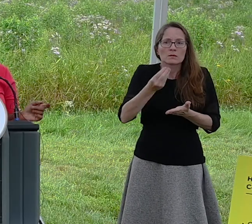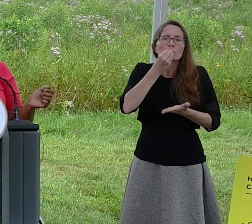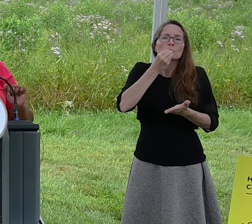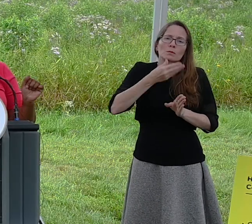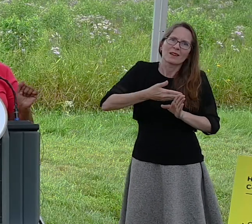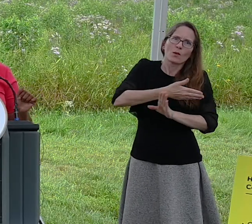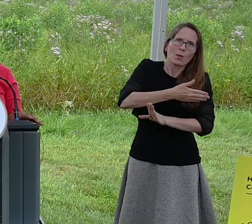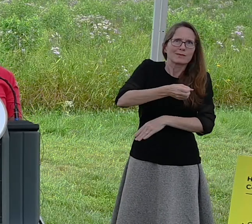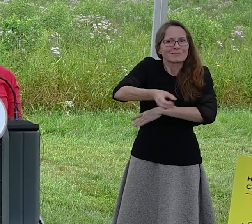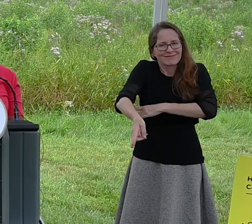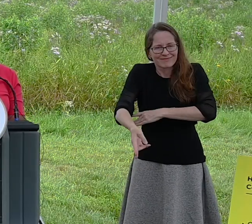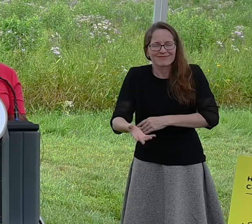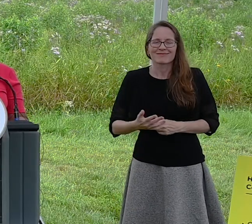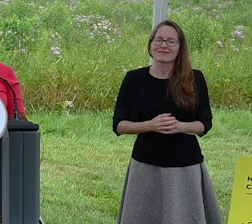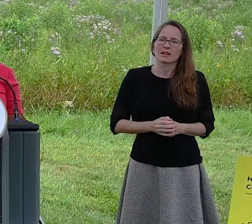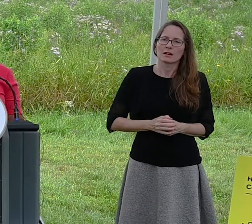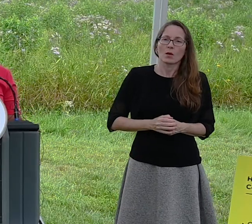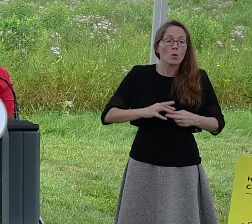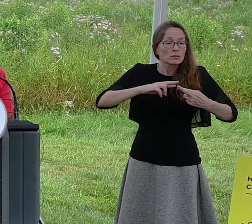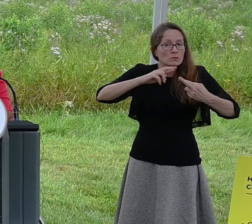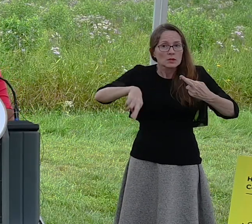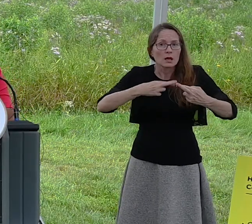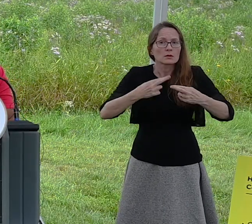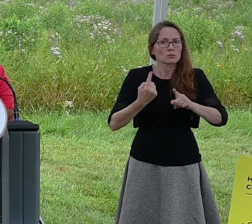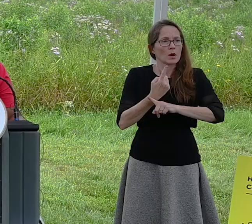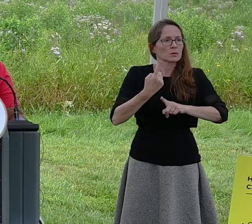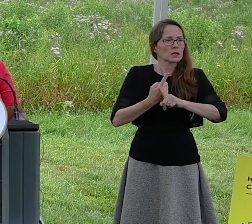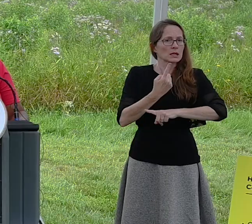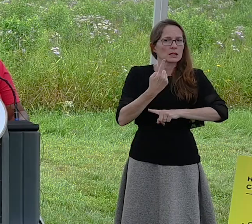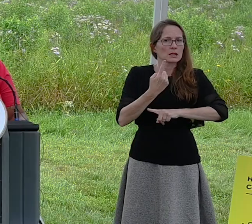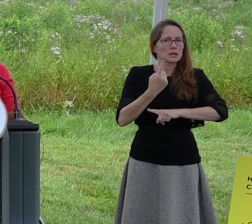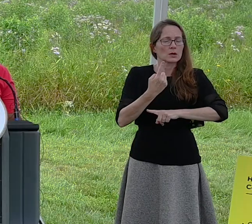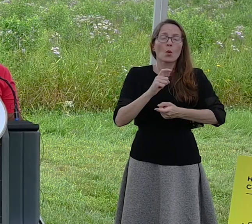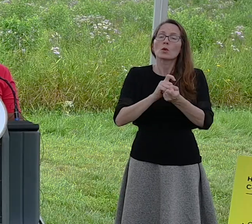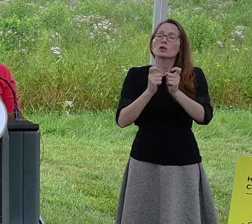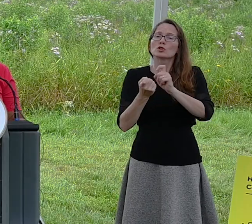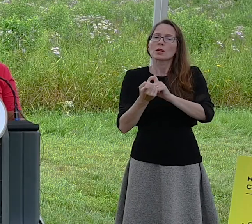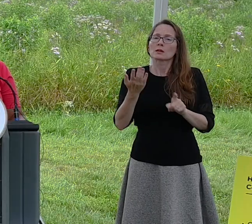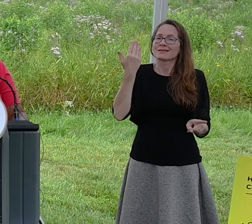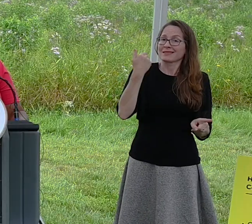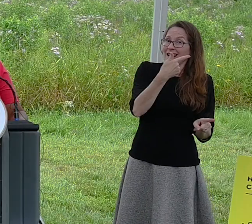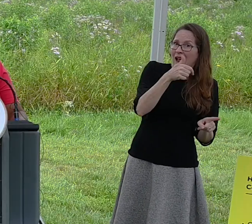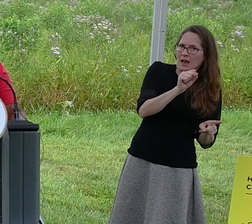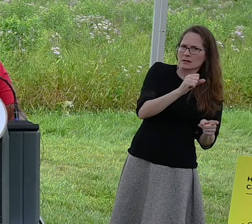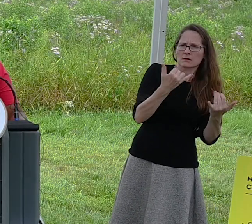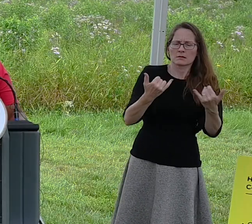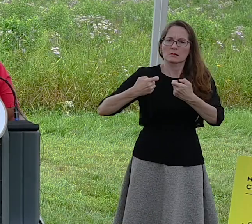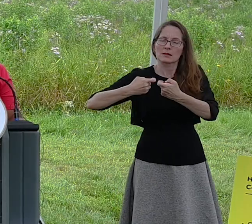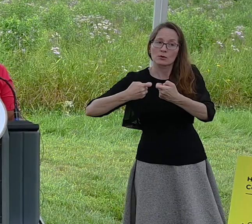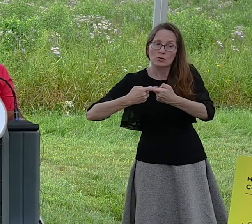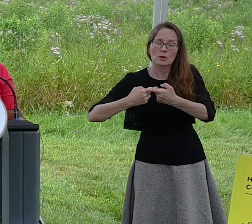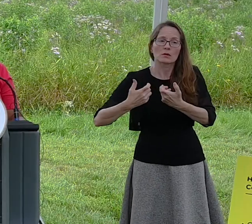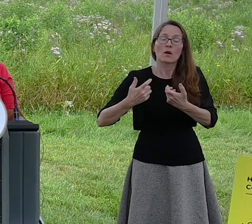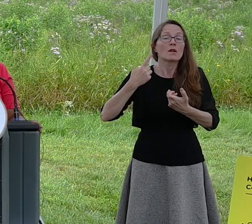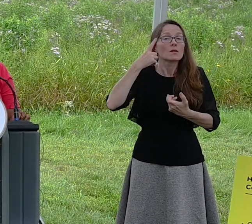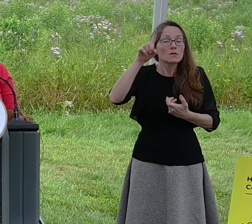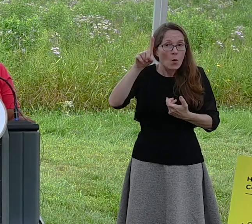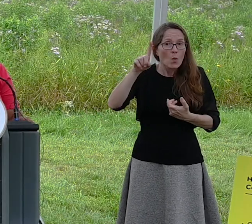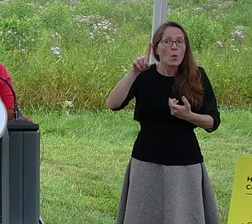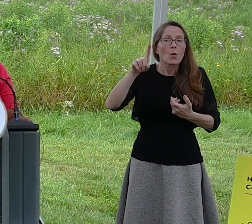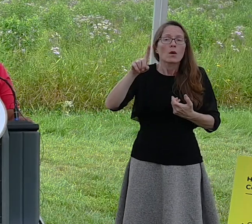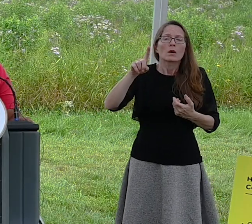the compostable bins, recycling properly or switching from gas to electric, appliances and vehicles.